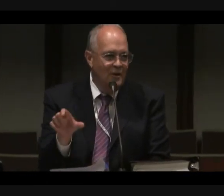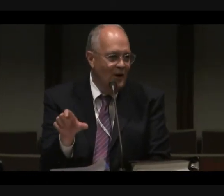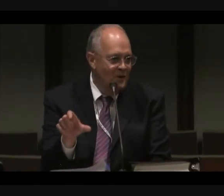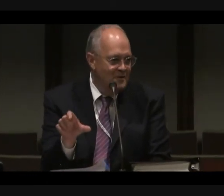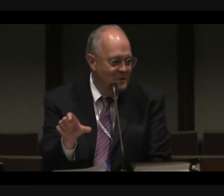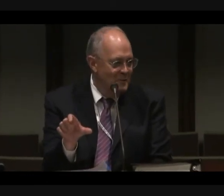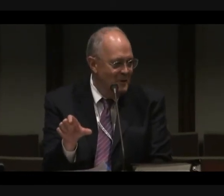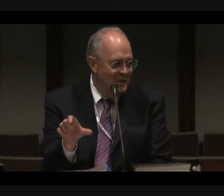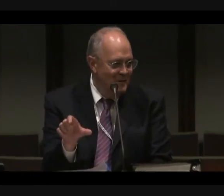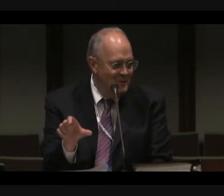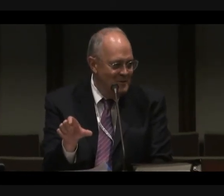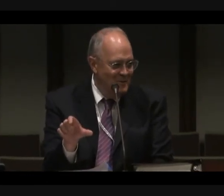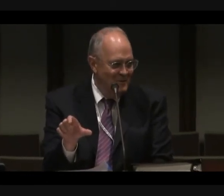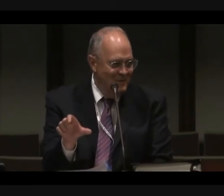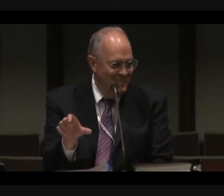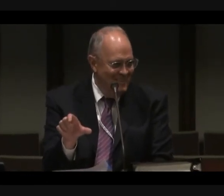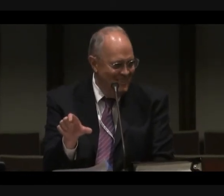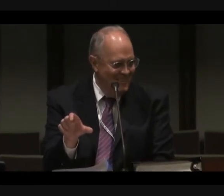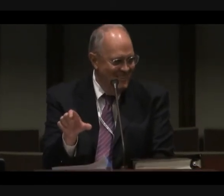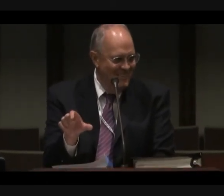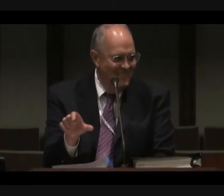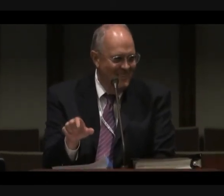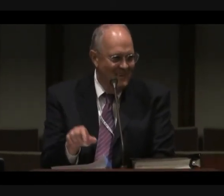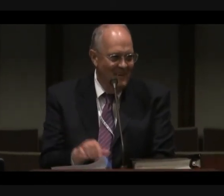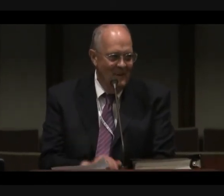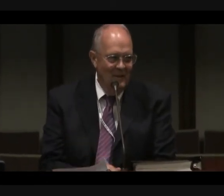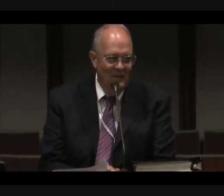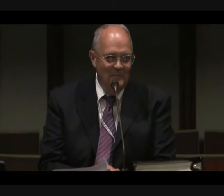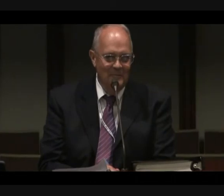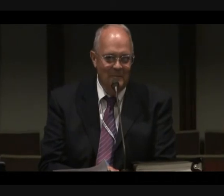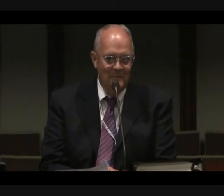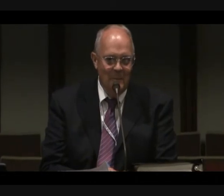We have those little cards. We run out of those too.